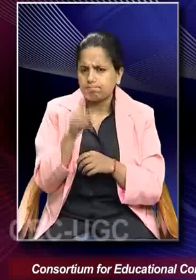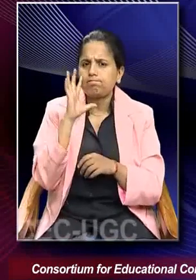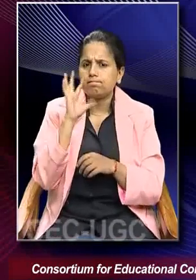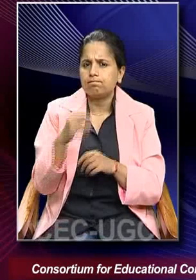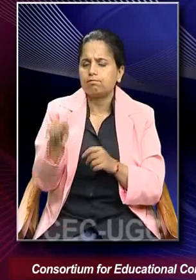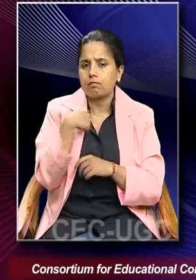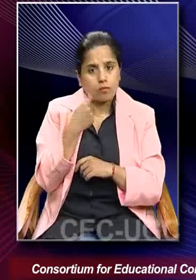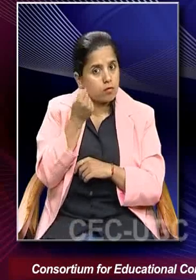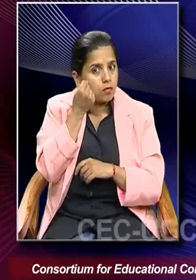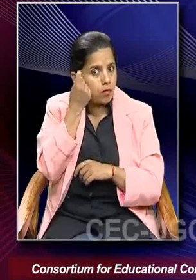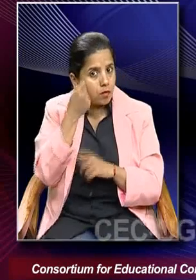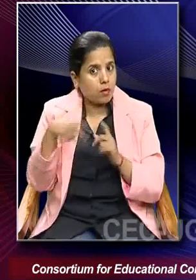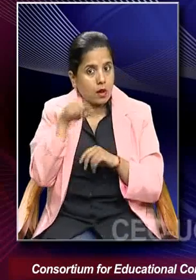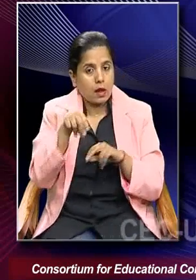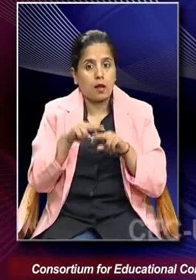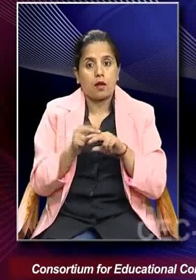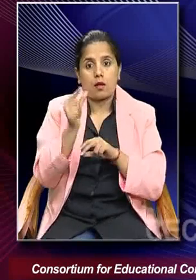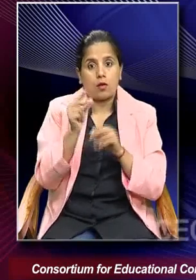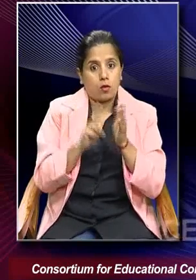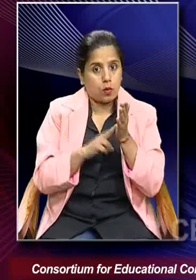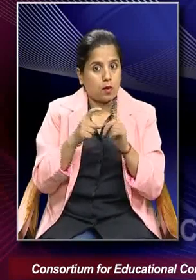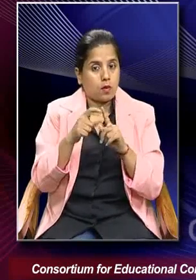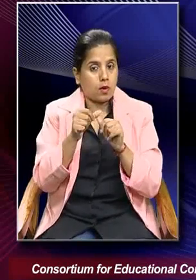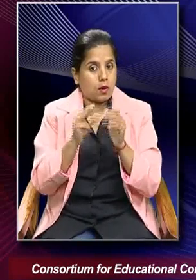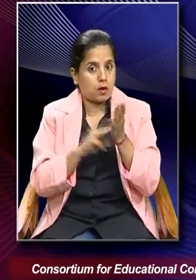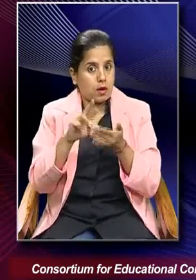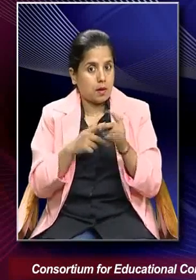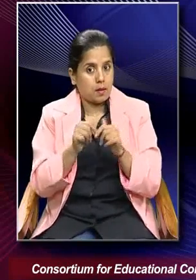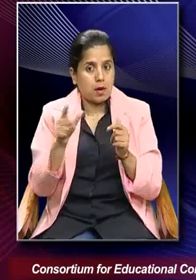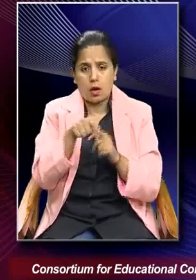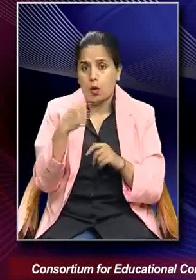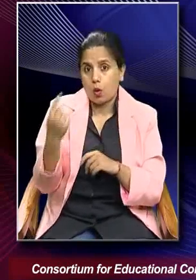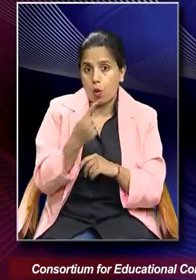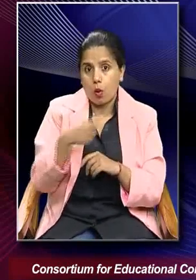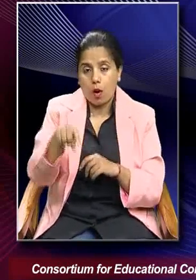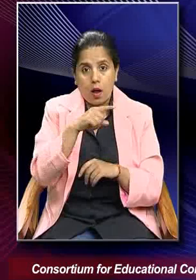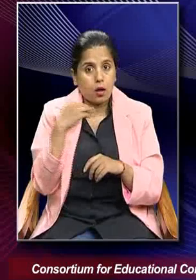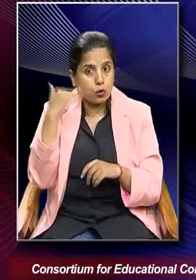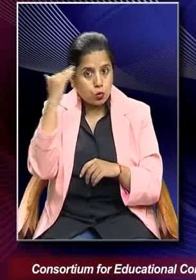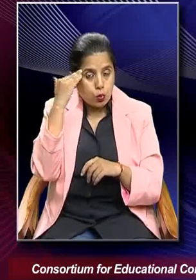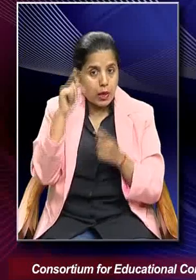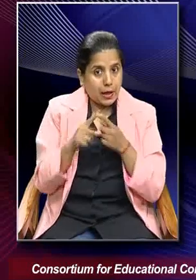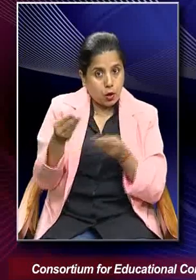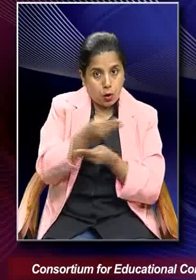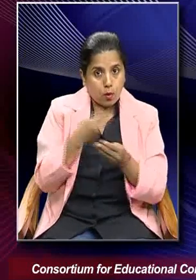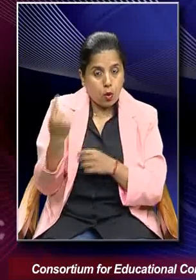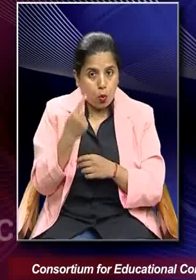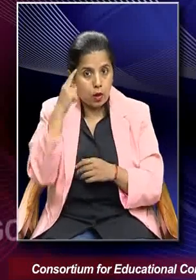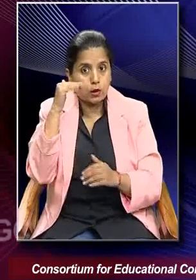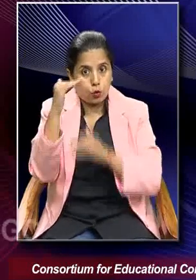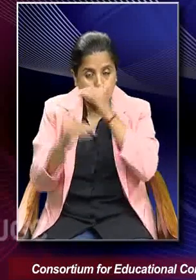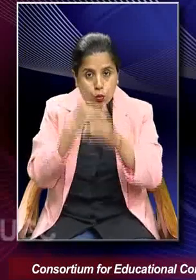to understand that these fundamentals of Gandhian philosophy, which are not only taking care of economics, economic